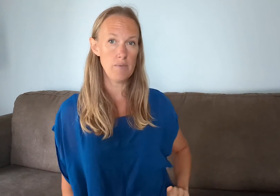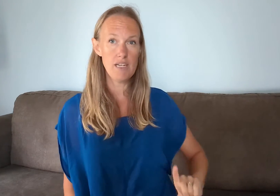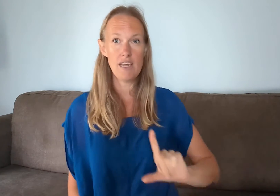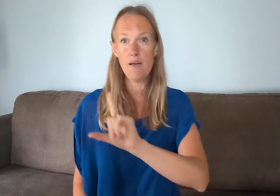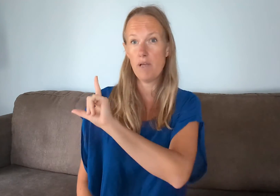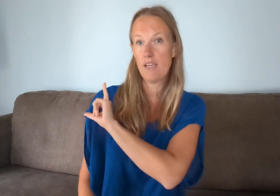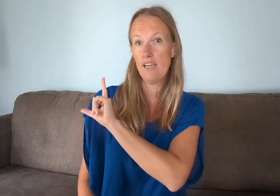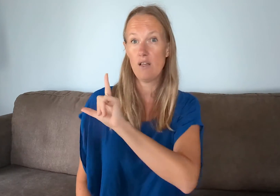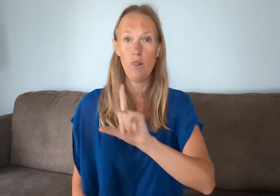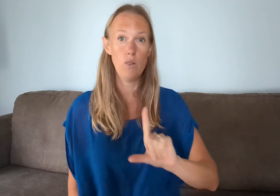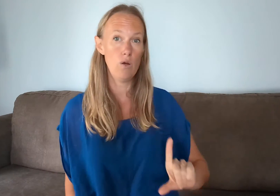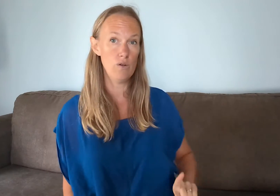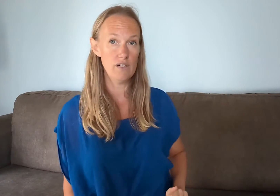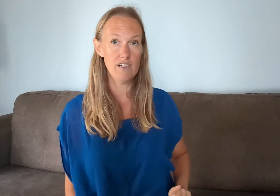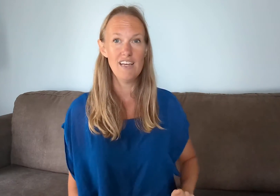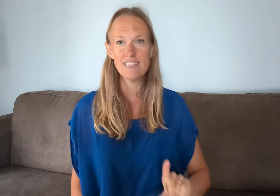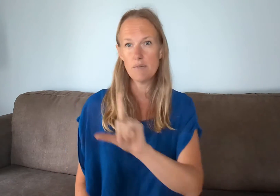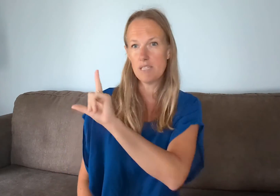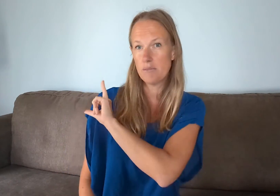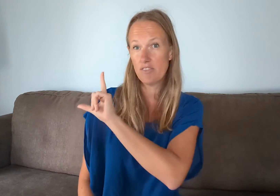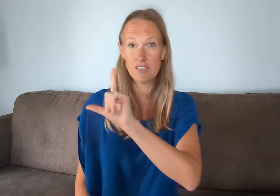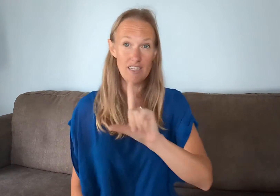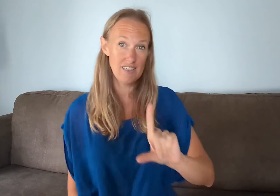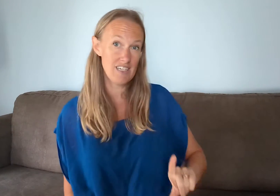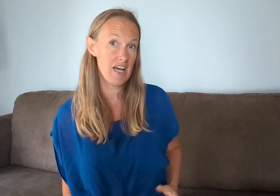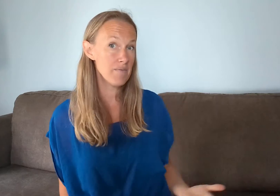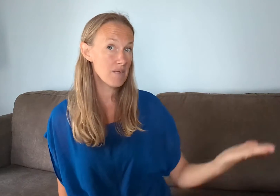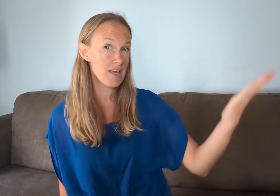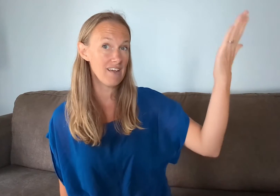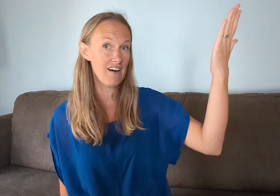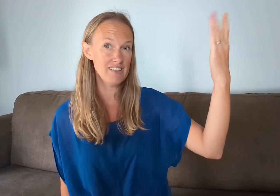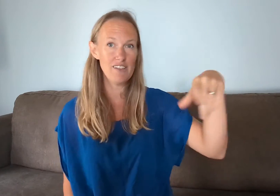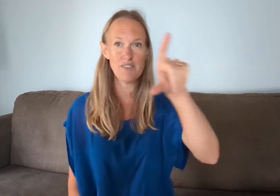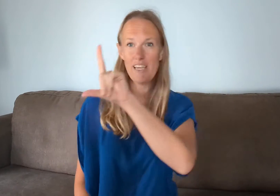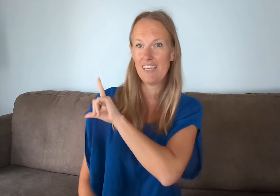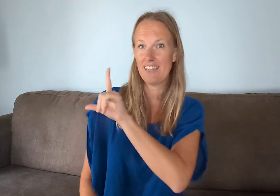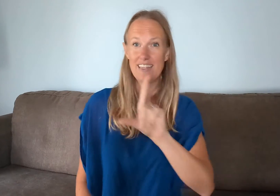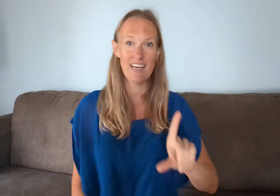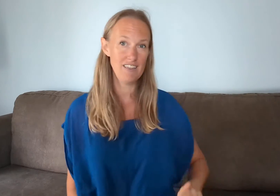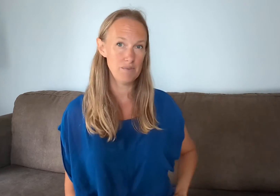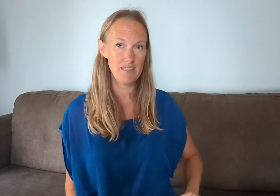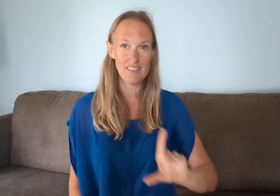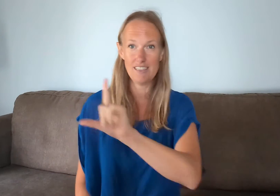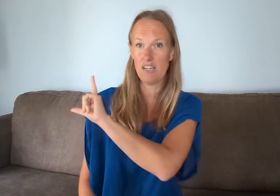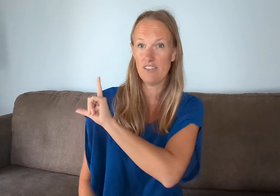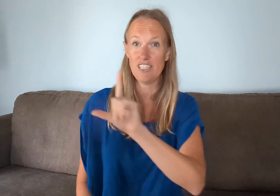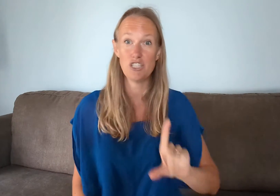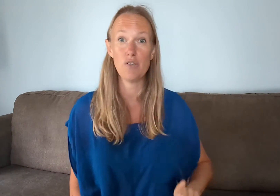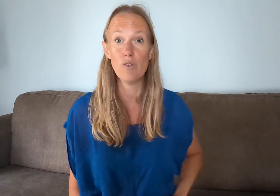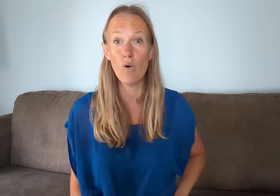dominant hip, okay? Lord. Sometimes if there's lots of times, I might also lift my hand like that, but this is all you need to do.